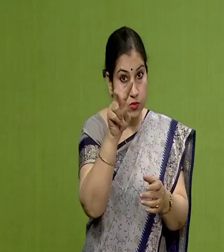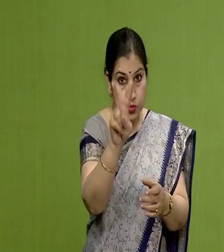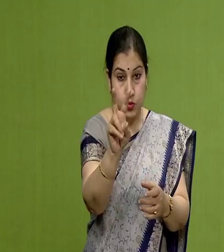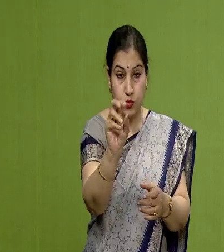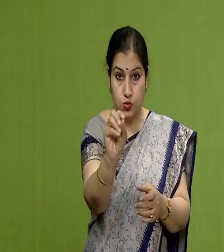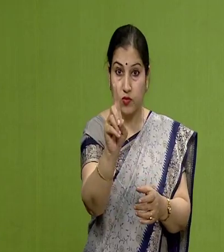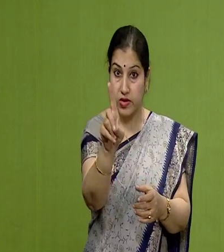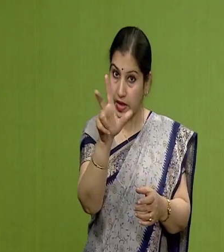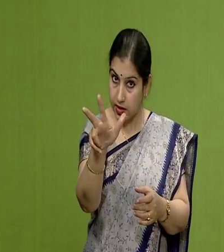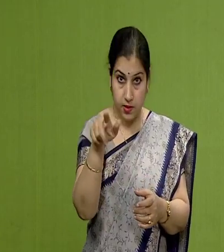2018.